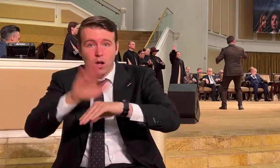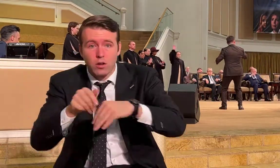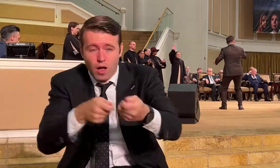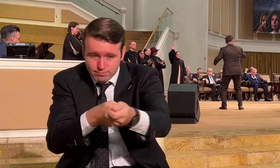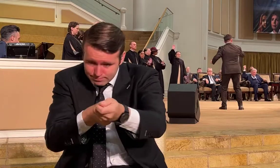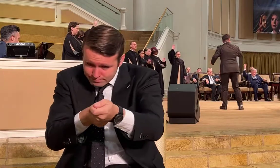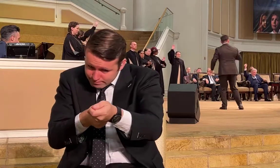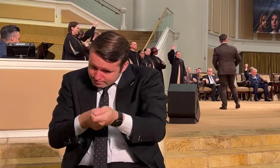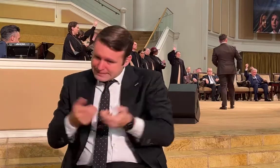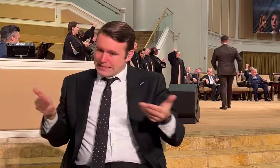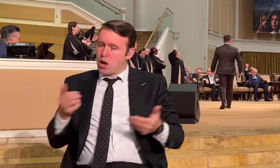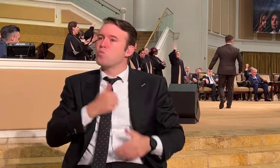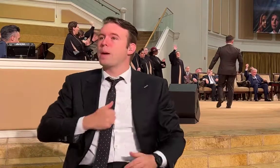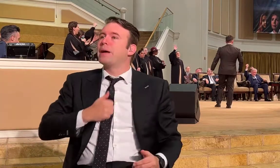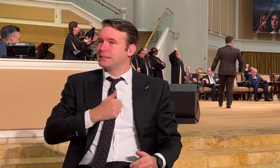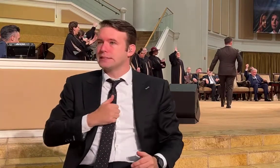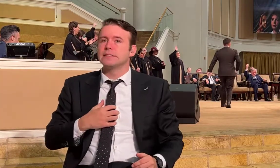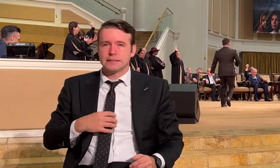the place of God.